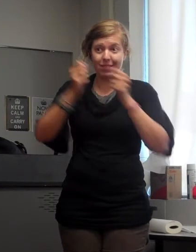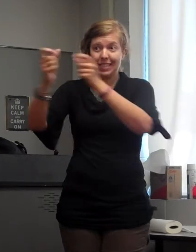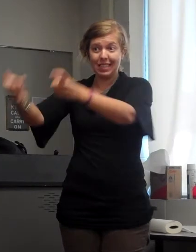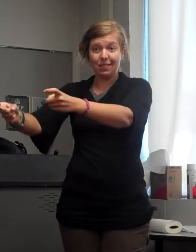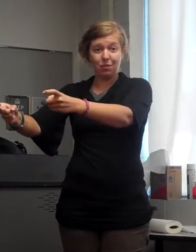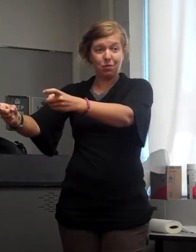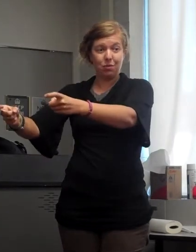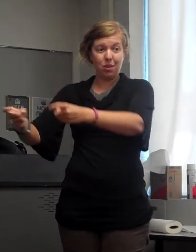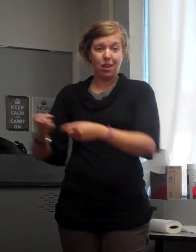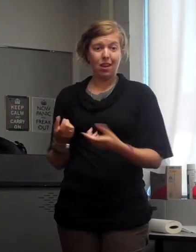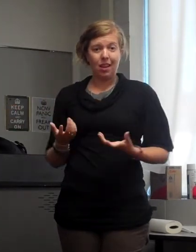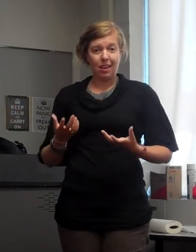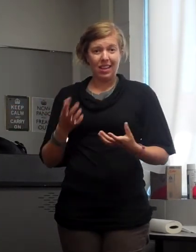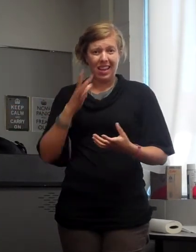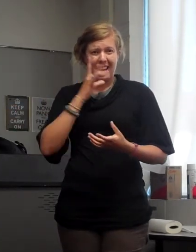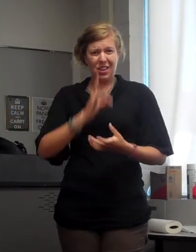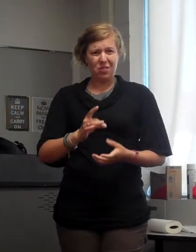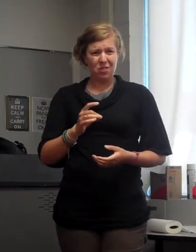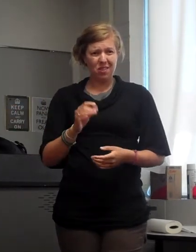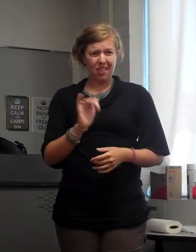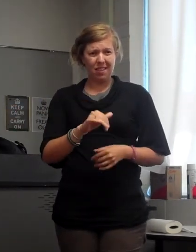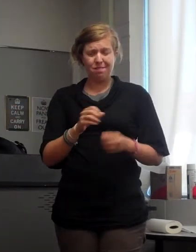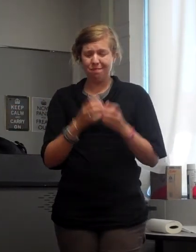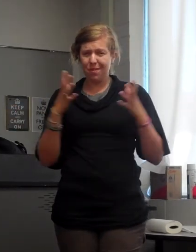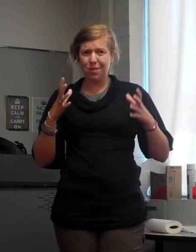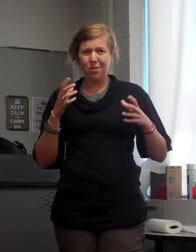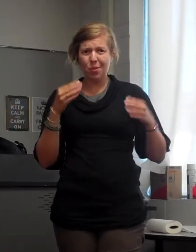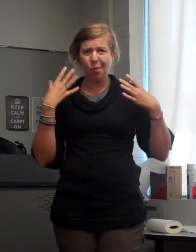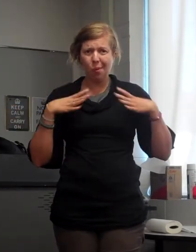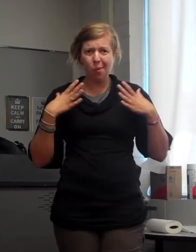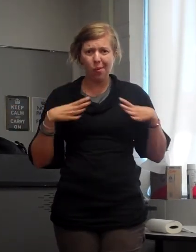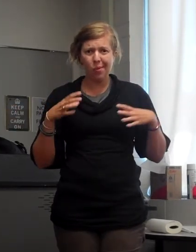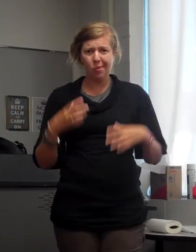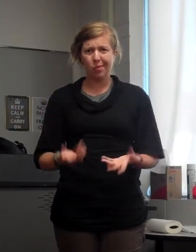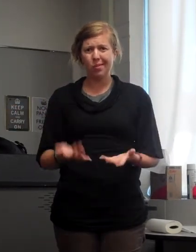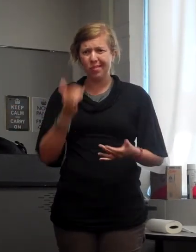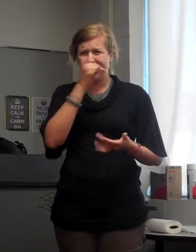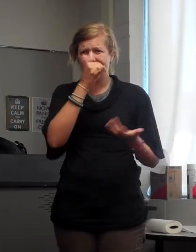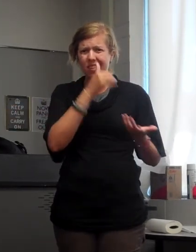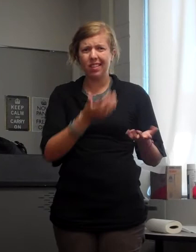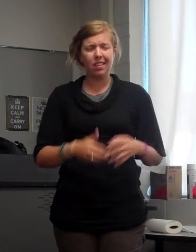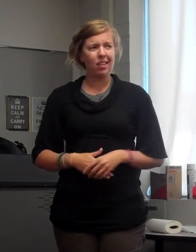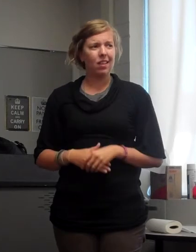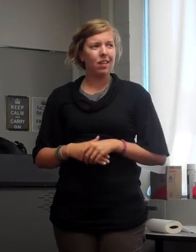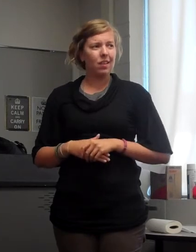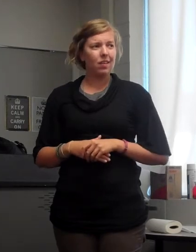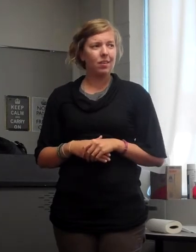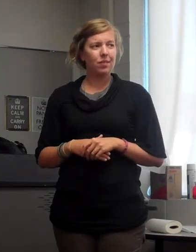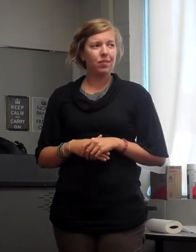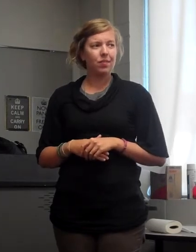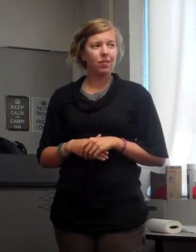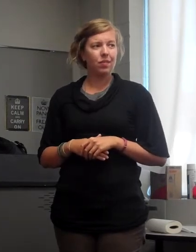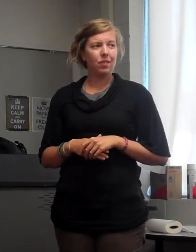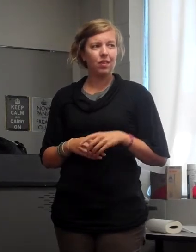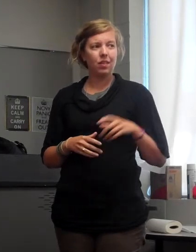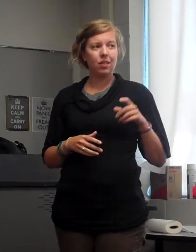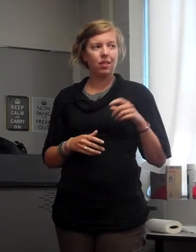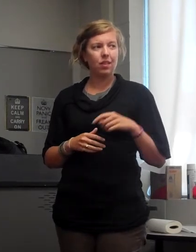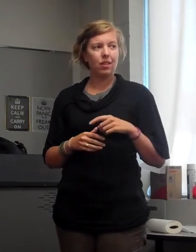many. None. And it was all because I like to shop for it. So, what paradigm shift